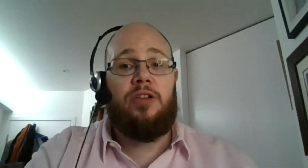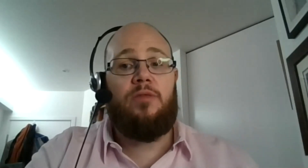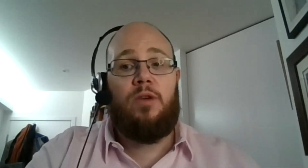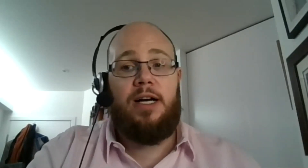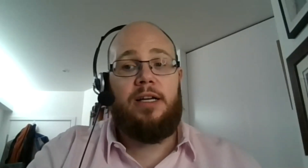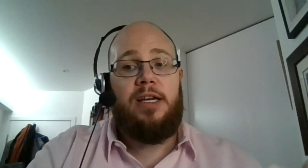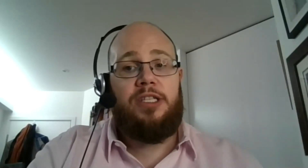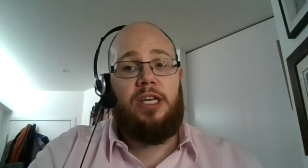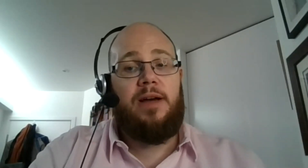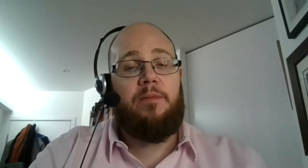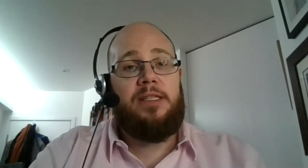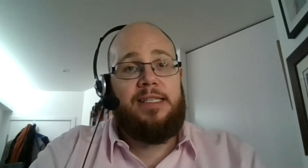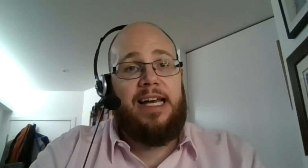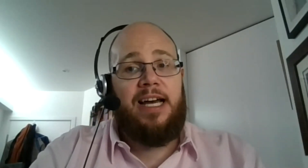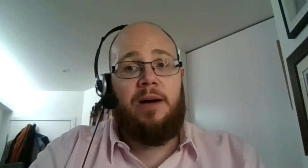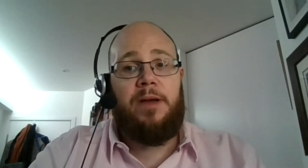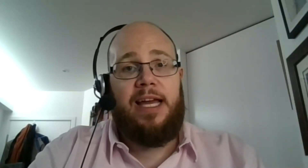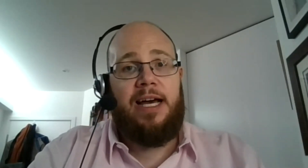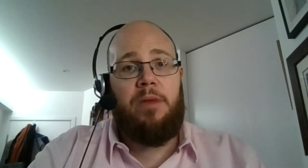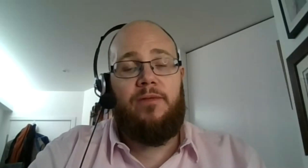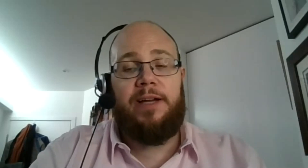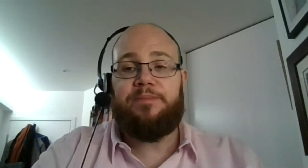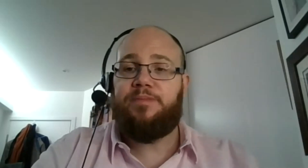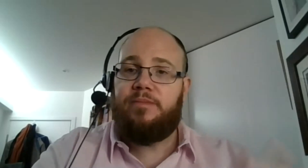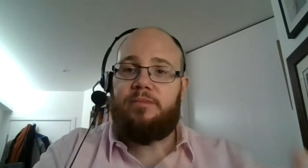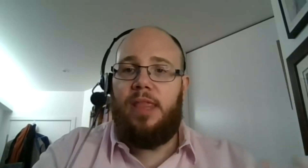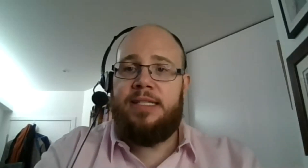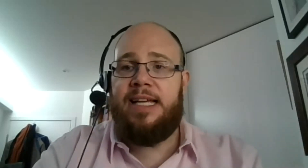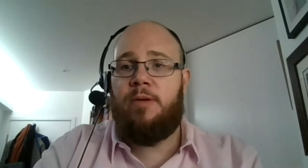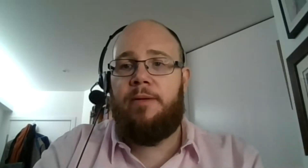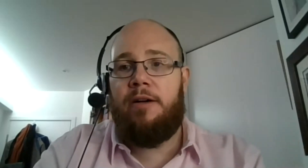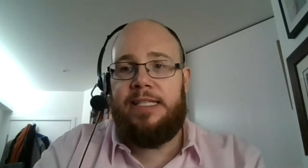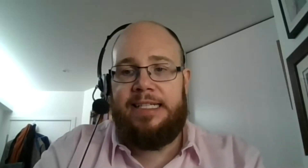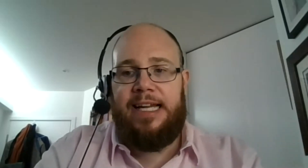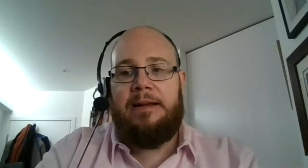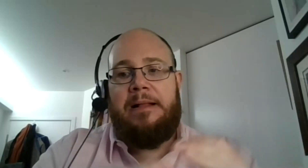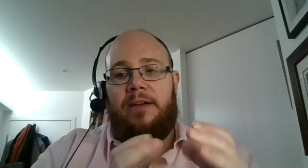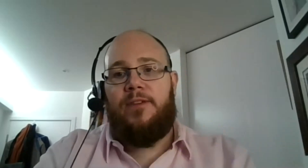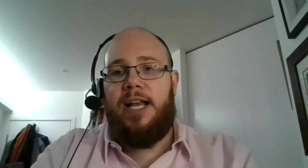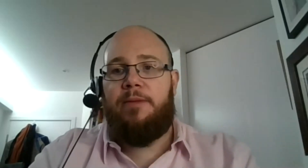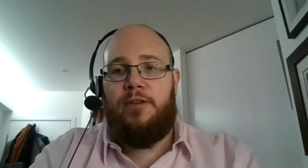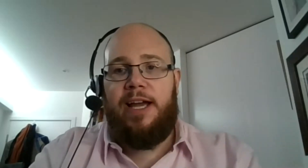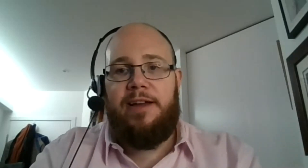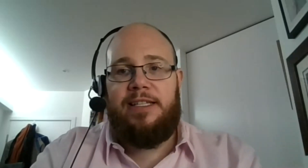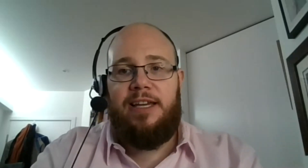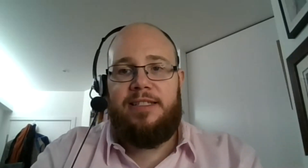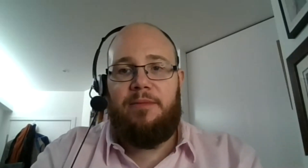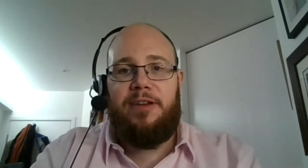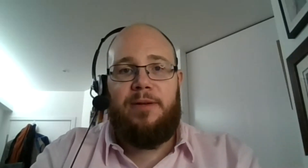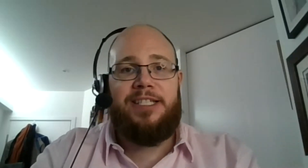of work to set that up and get that moving. So that's where we are in testing. Finally, before I go into some of the questions